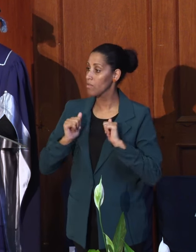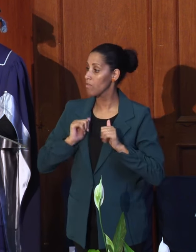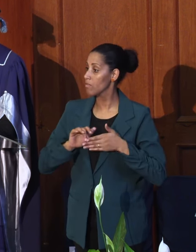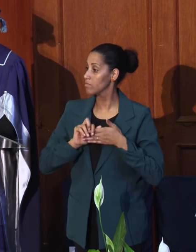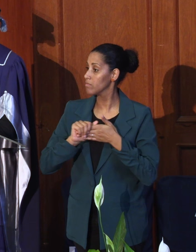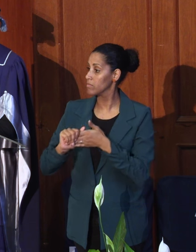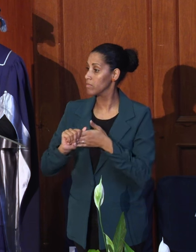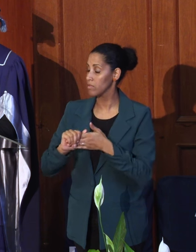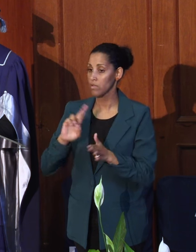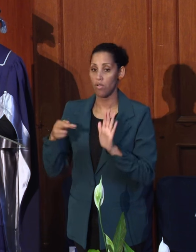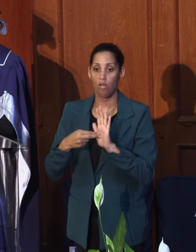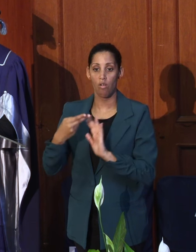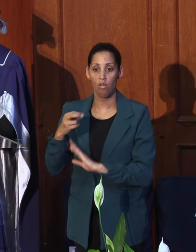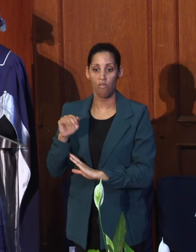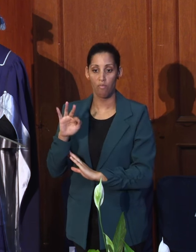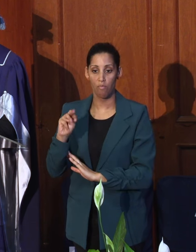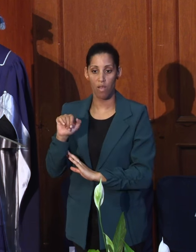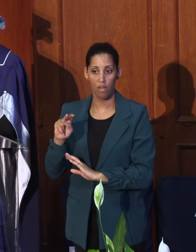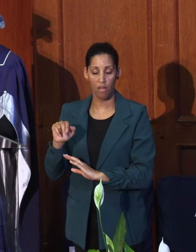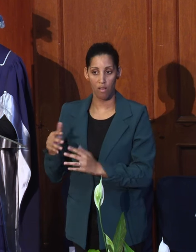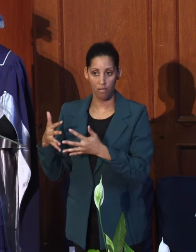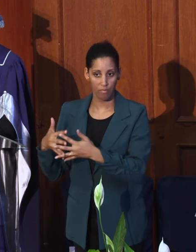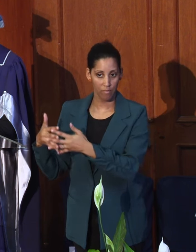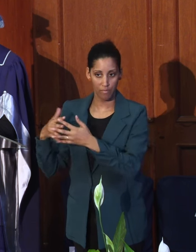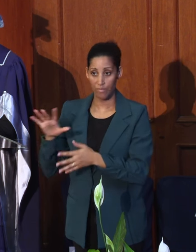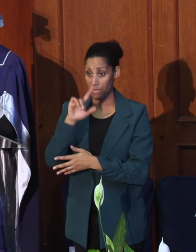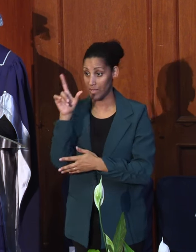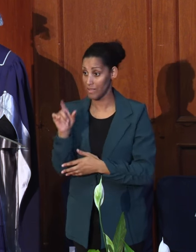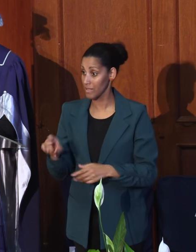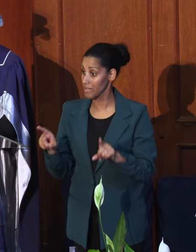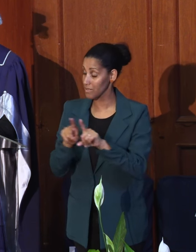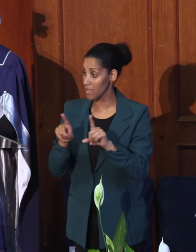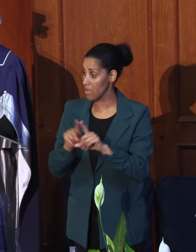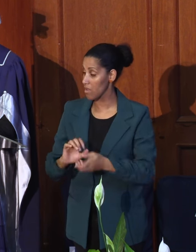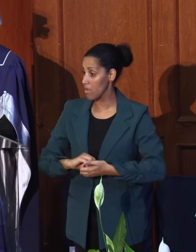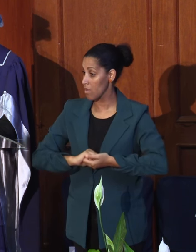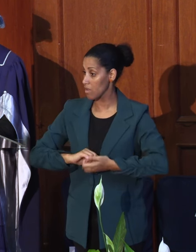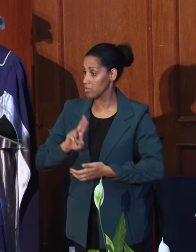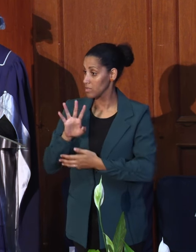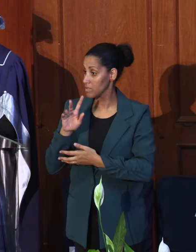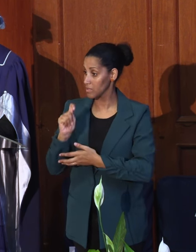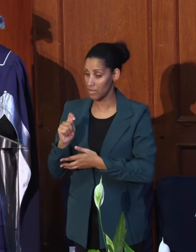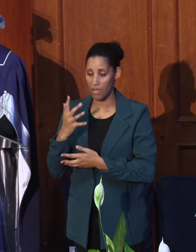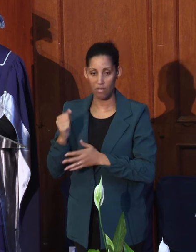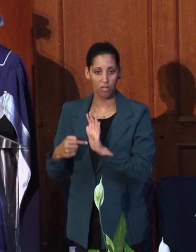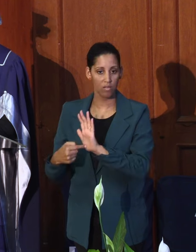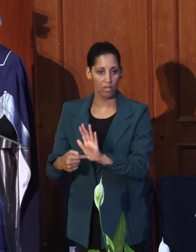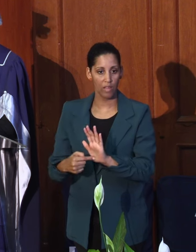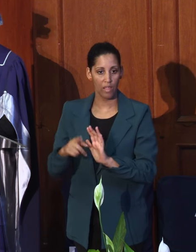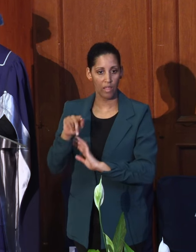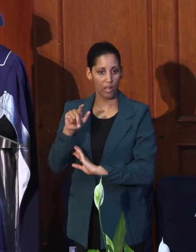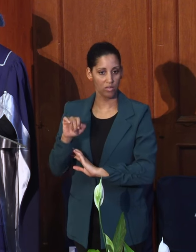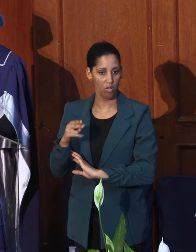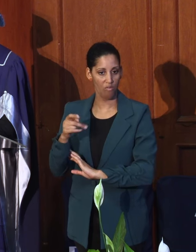of Hoffman in the USA and Italy, as well as in Opera UCT's production of The Tales of Hoffman at the